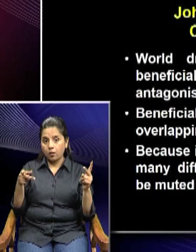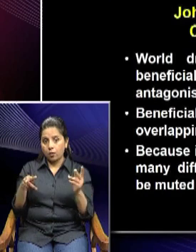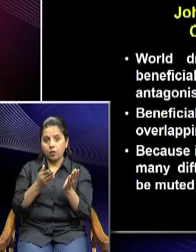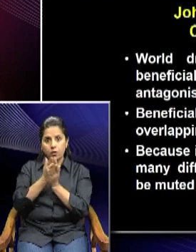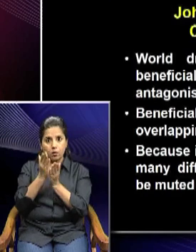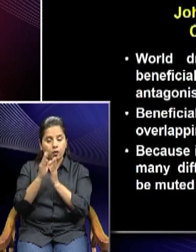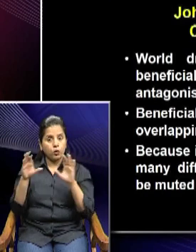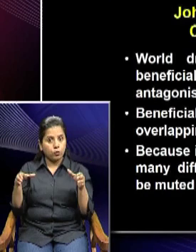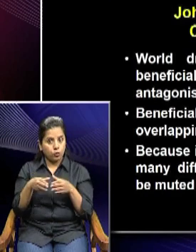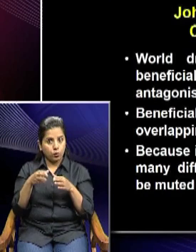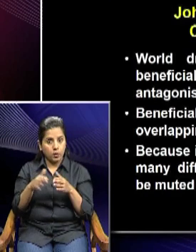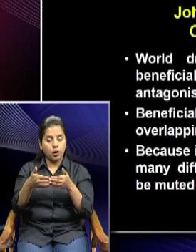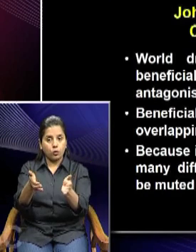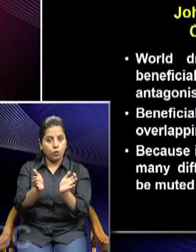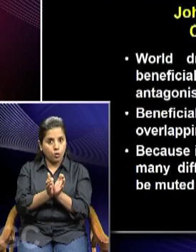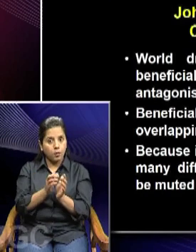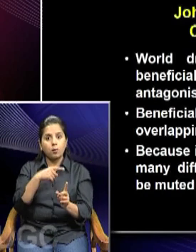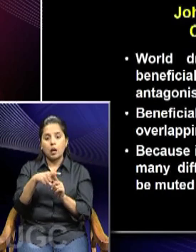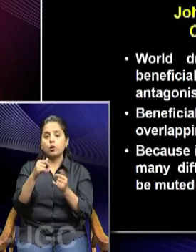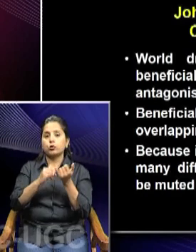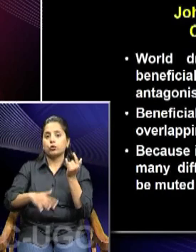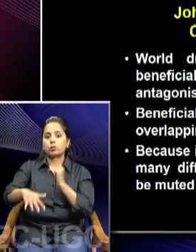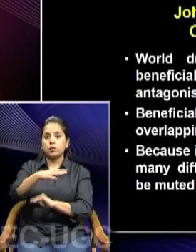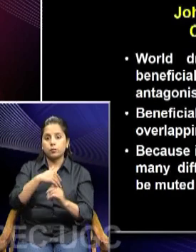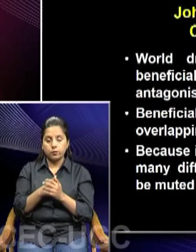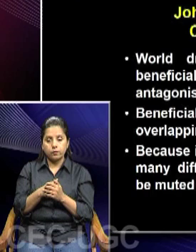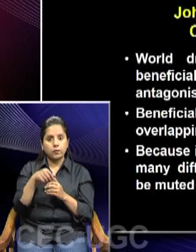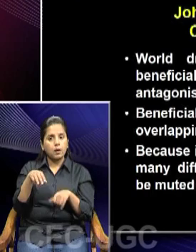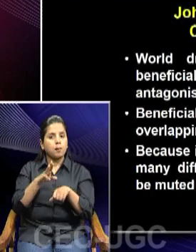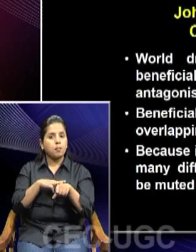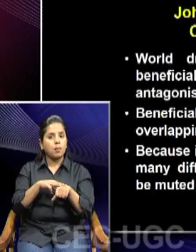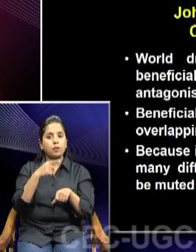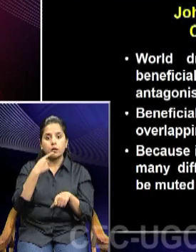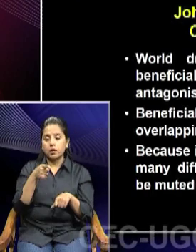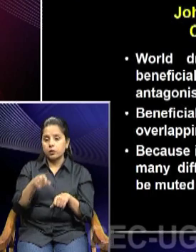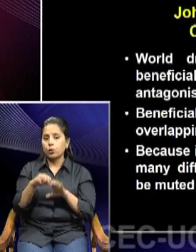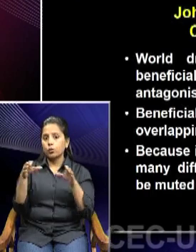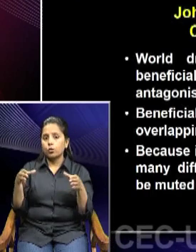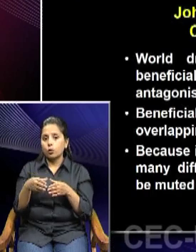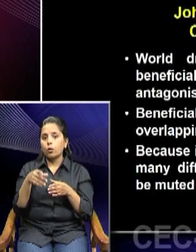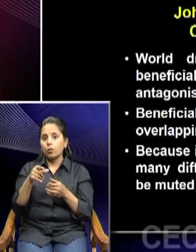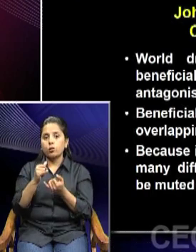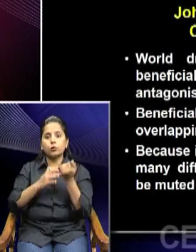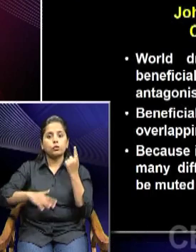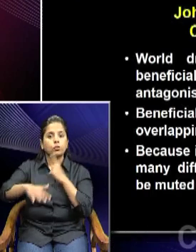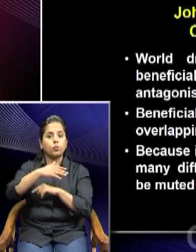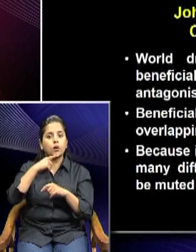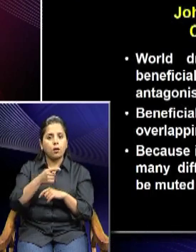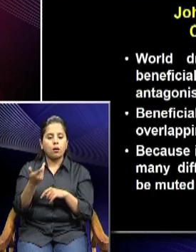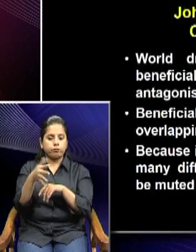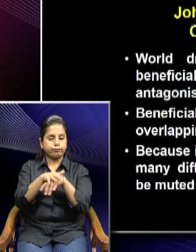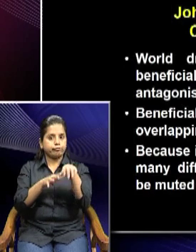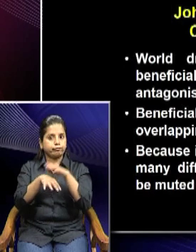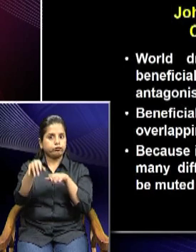of groups, communities and societies, and membership of these groups and societies are